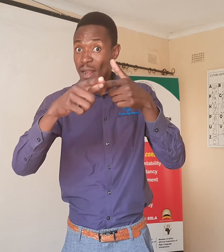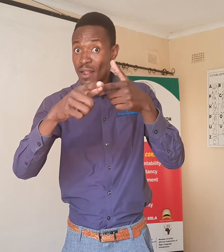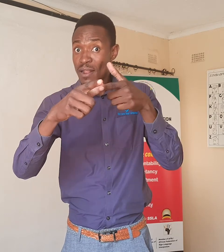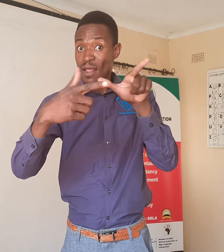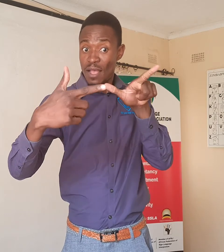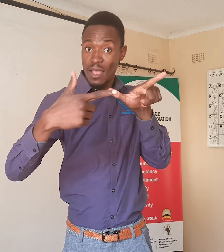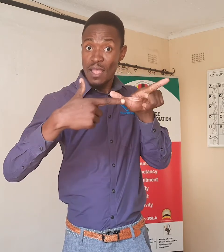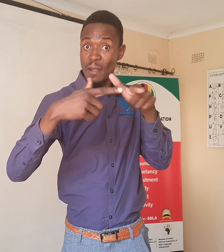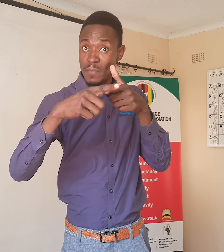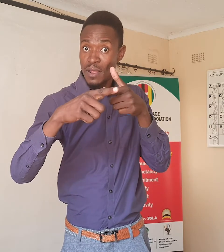April,